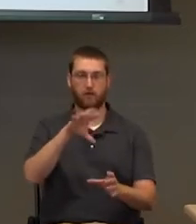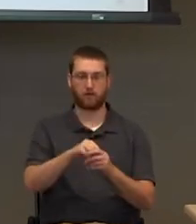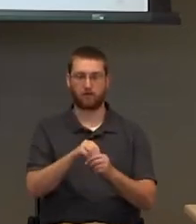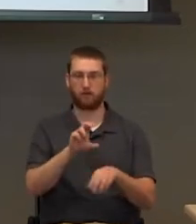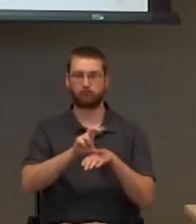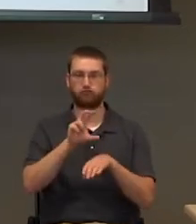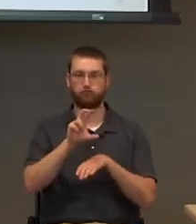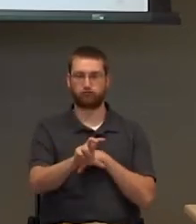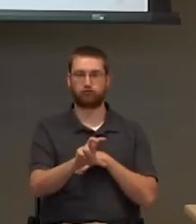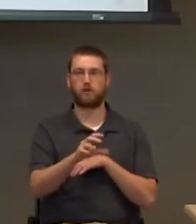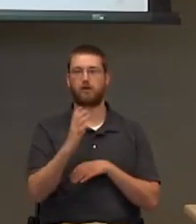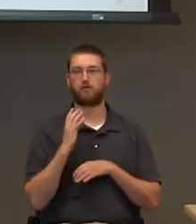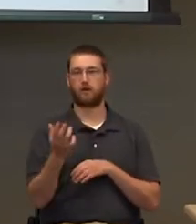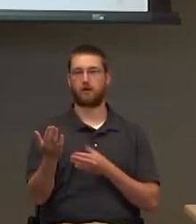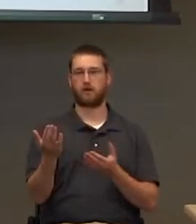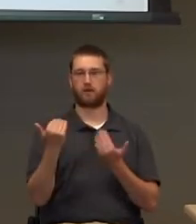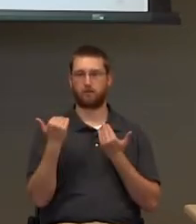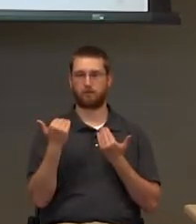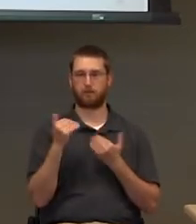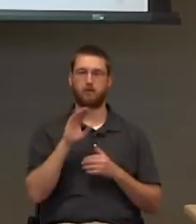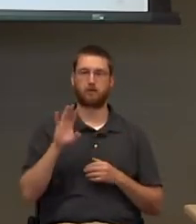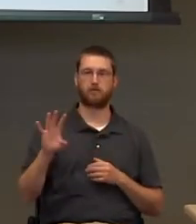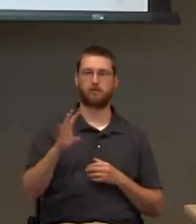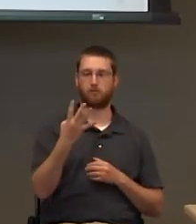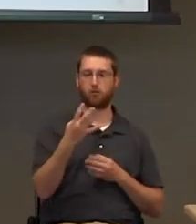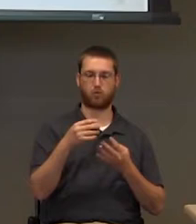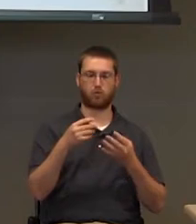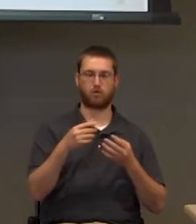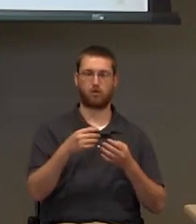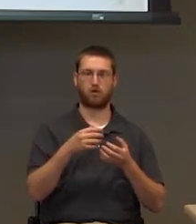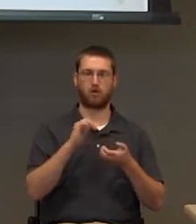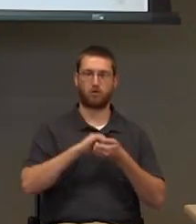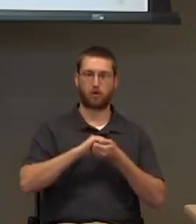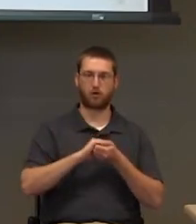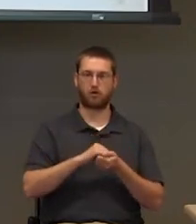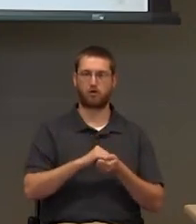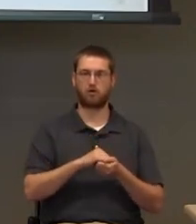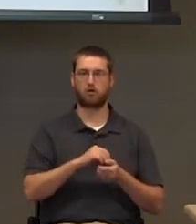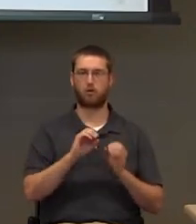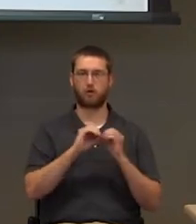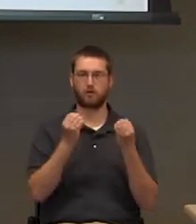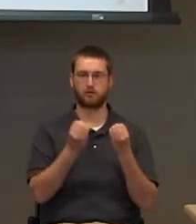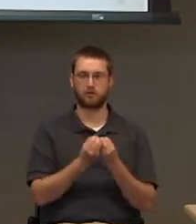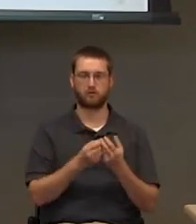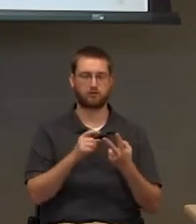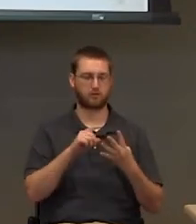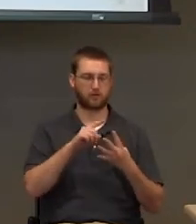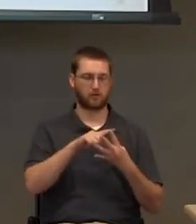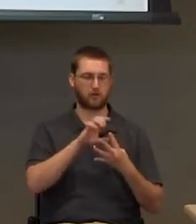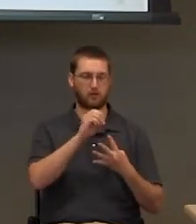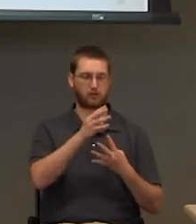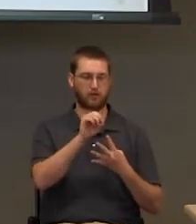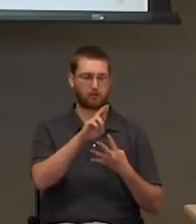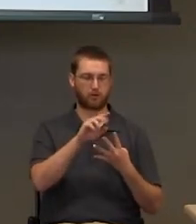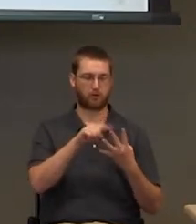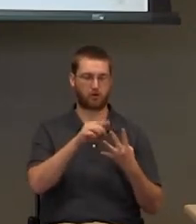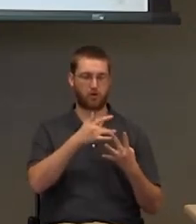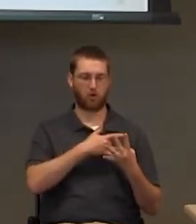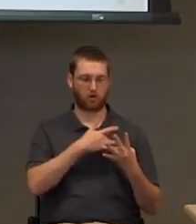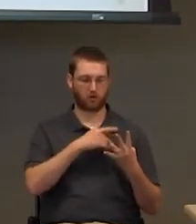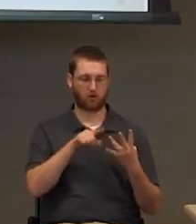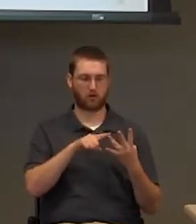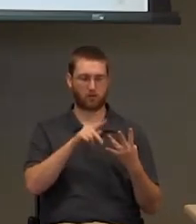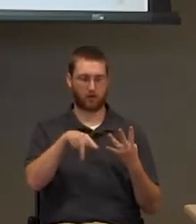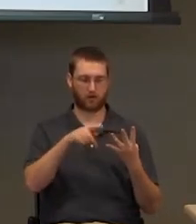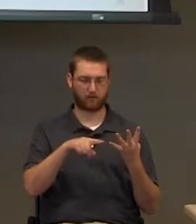them to participate. Your four partner organizations, the Chamber, the Heart, Mason, and the Chamber of Commerce, will